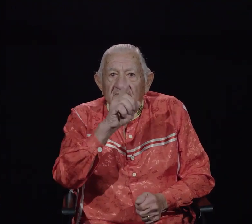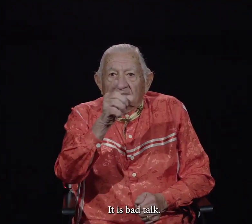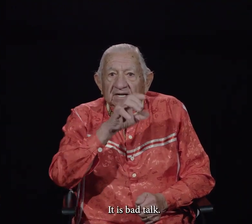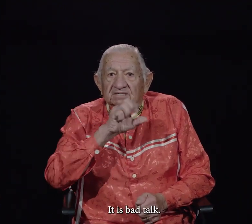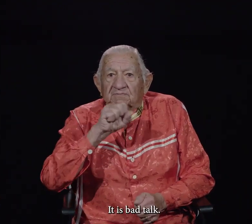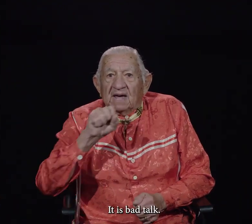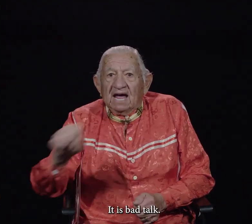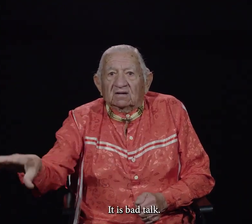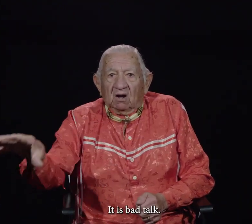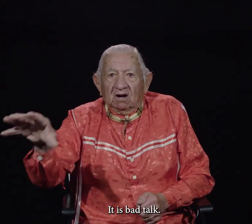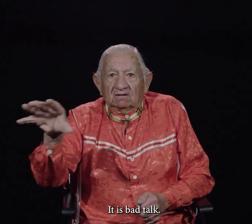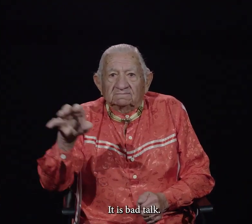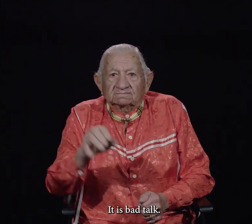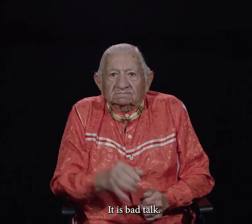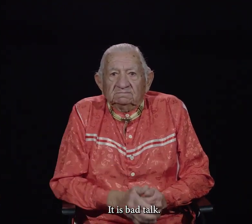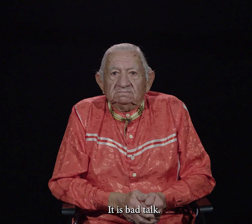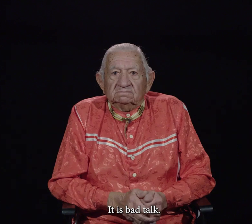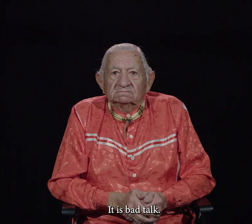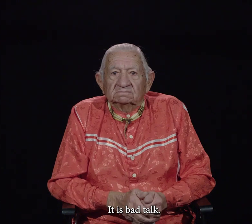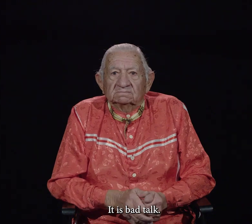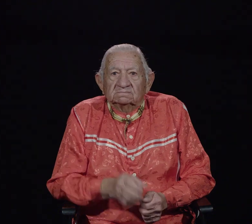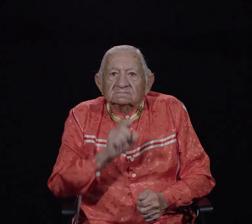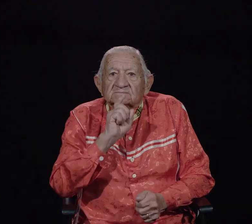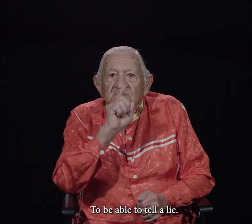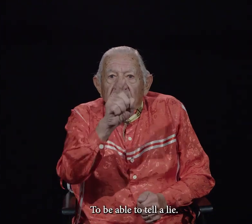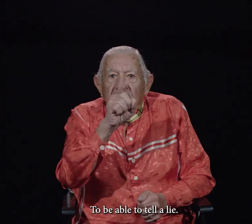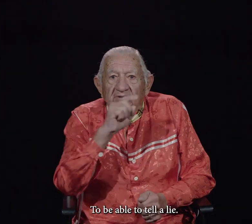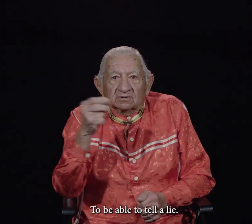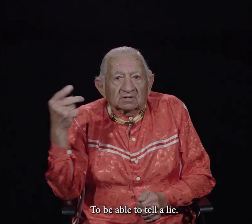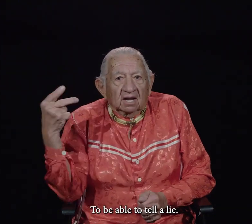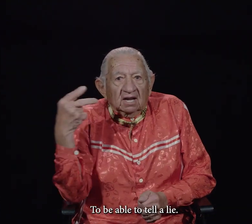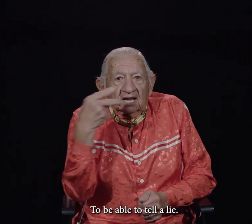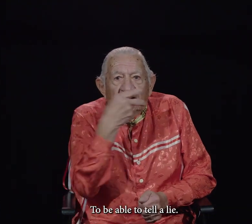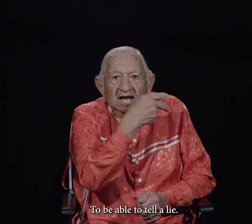It is bad talk to be able to tell a lie.